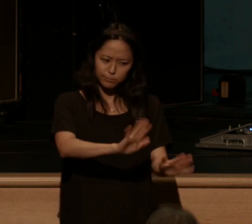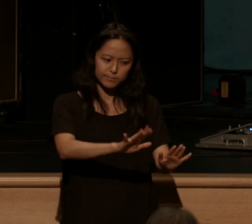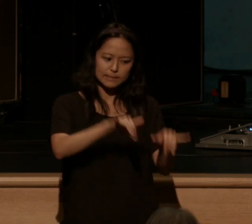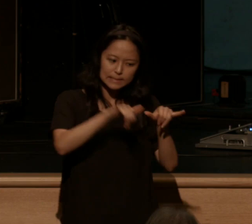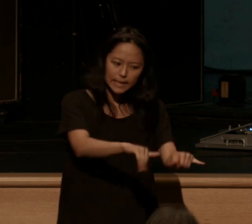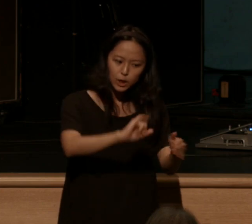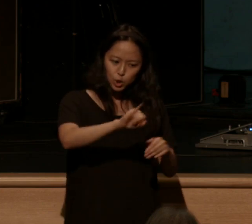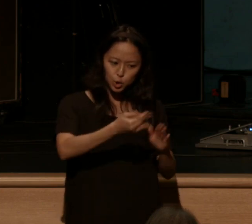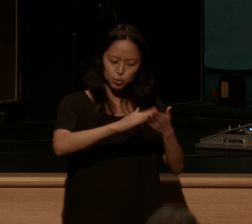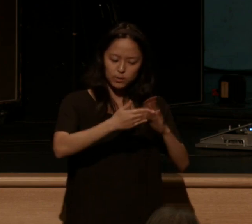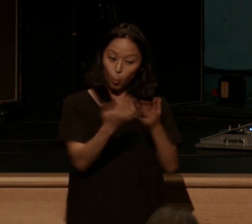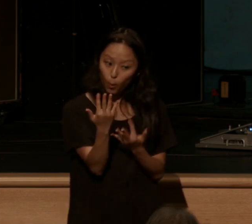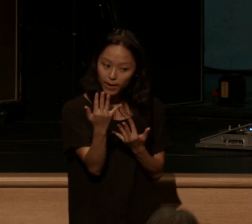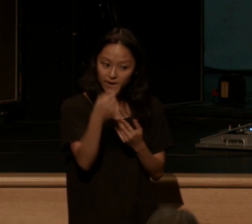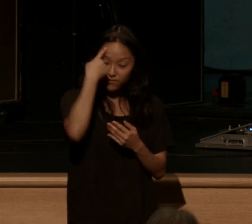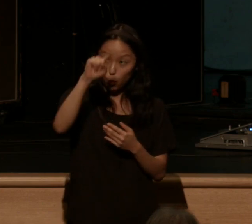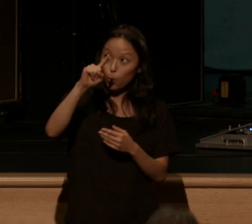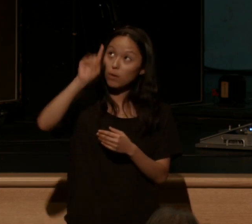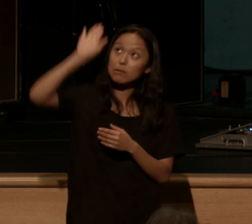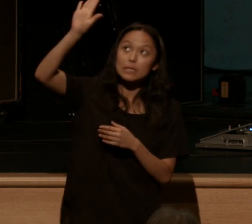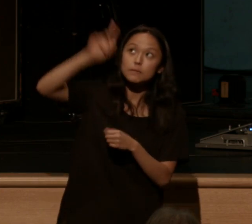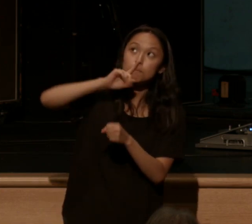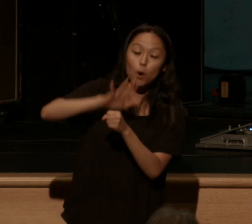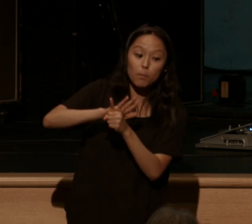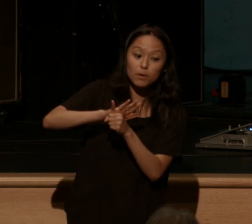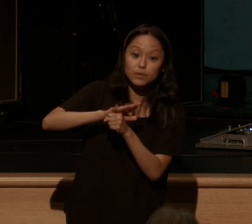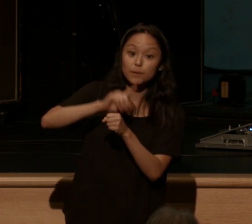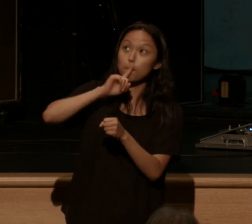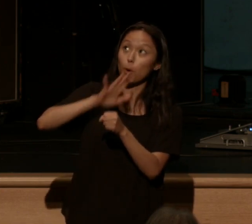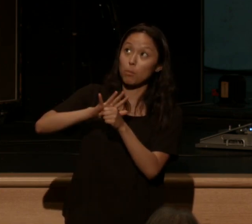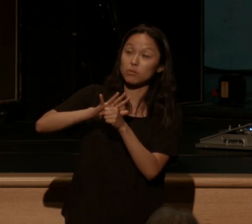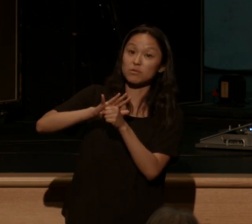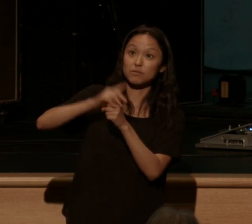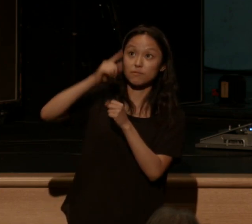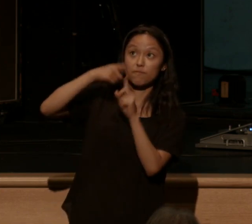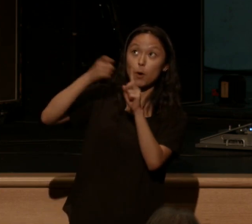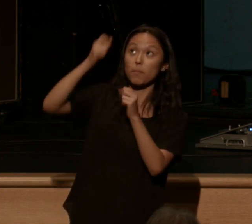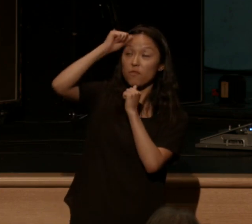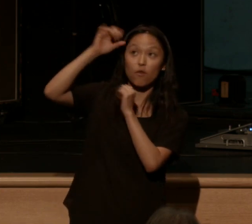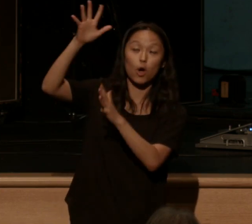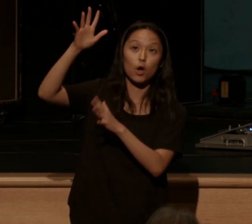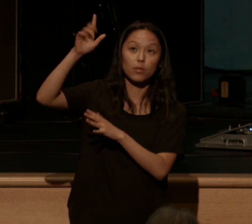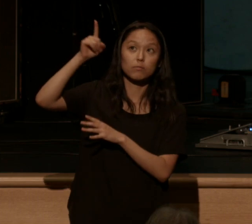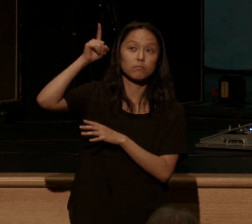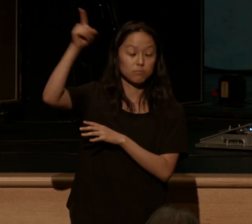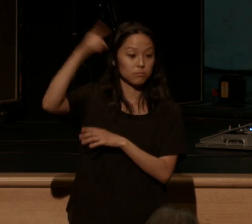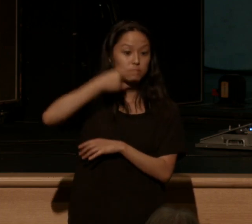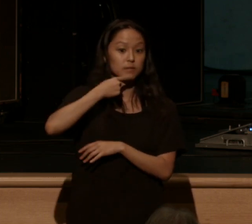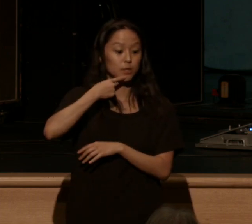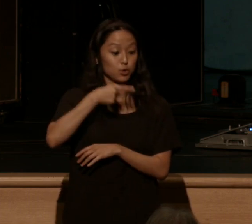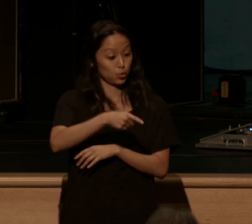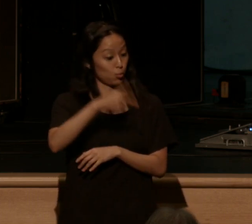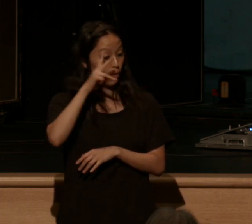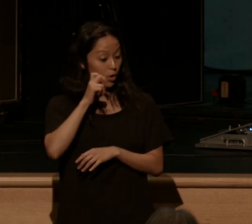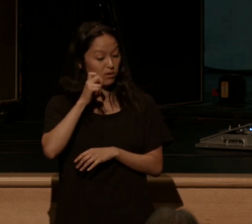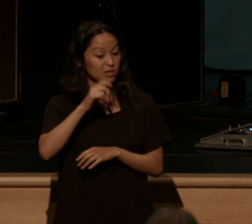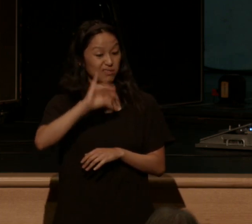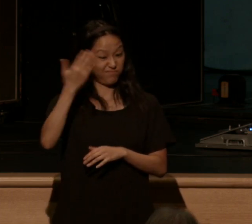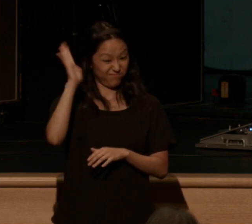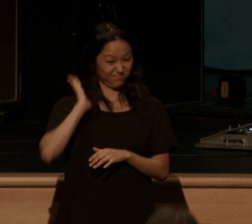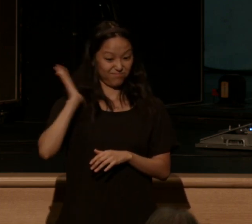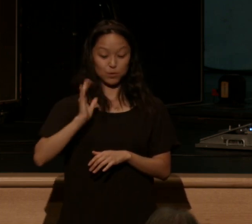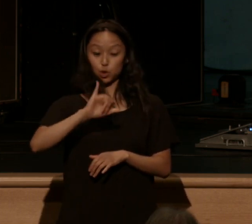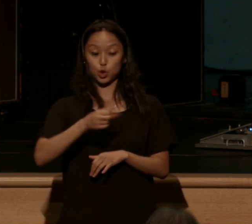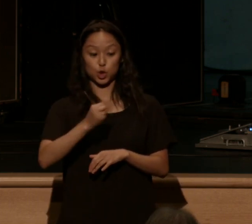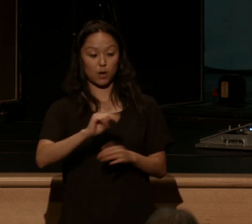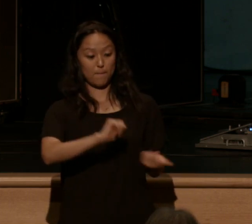wait. But to wait what? For the promise. What's the promise of the Father? Here it is. Which he said, you heard from me, for John baptized with